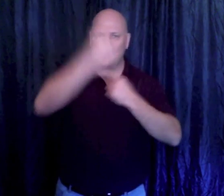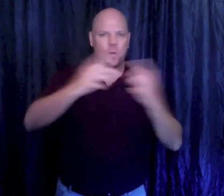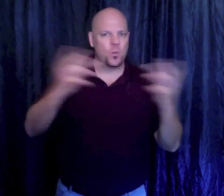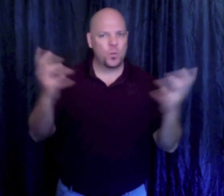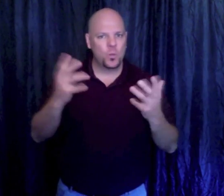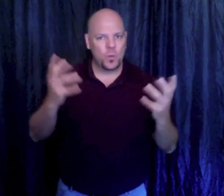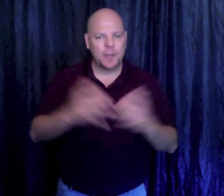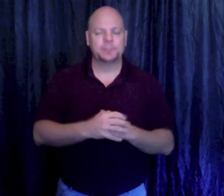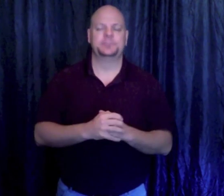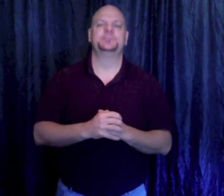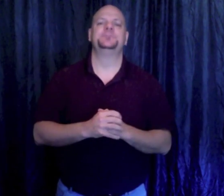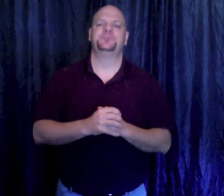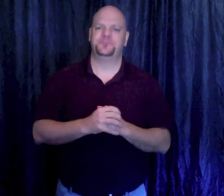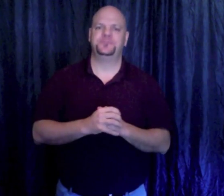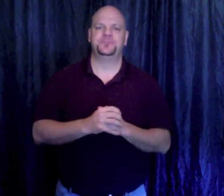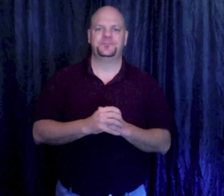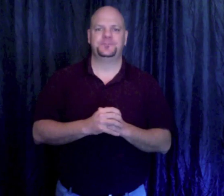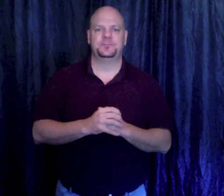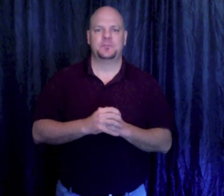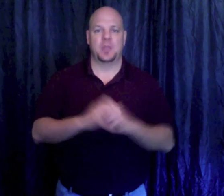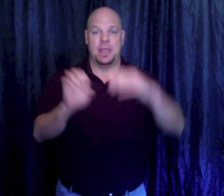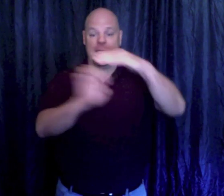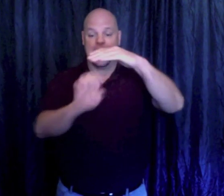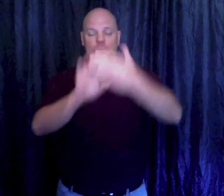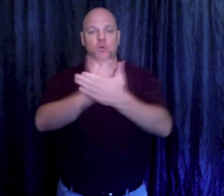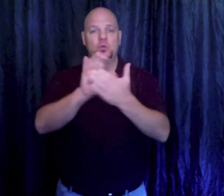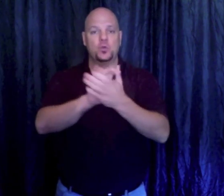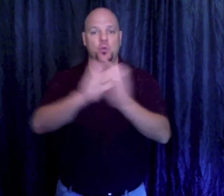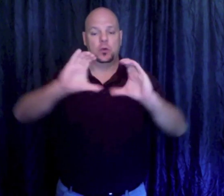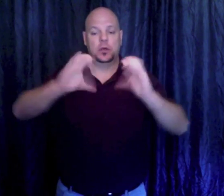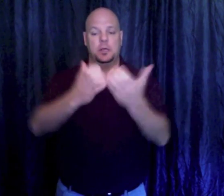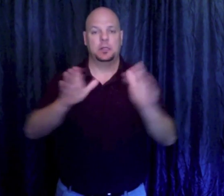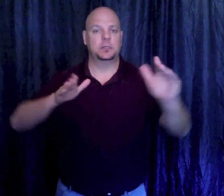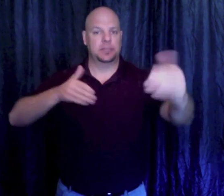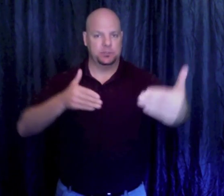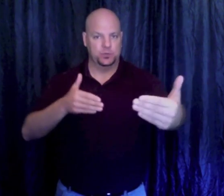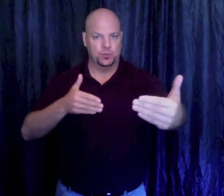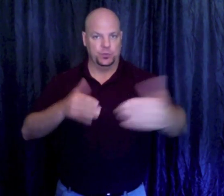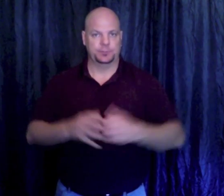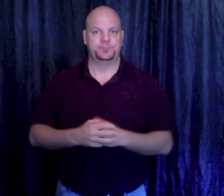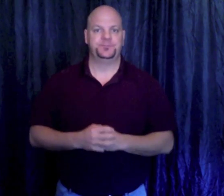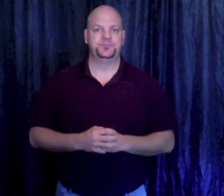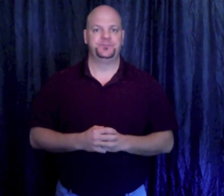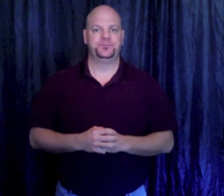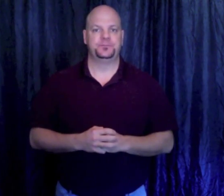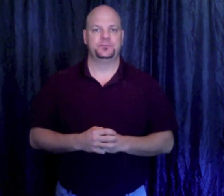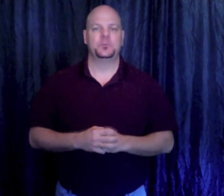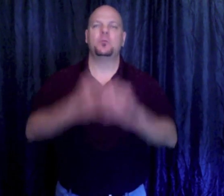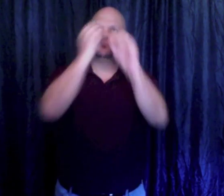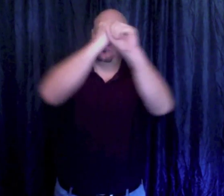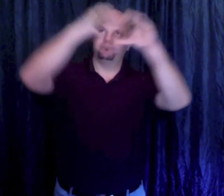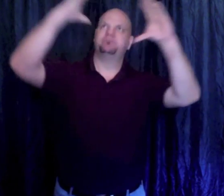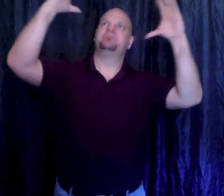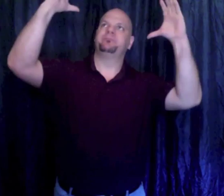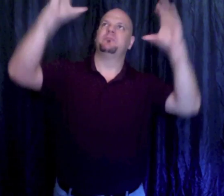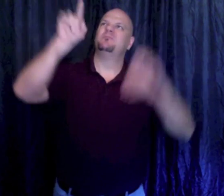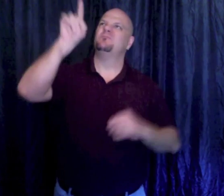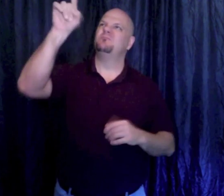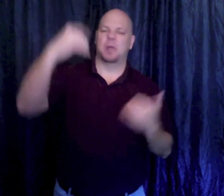a elementary school classroom. And if you think about it, there's a teacher, obviously class